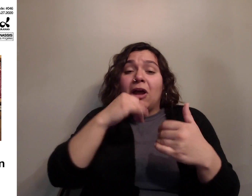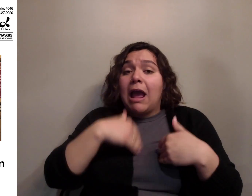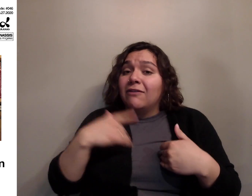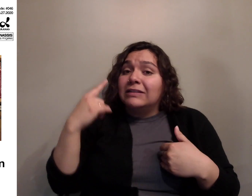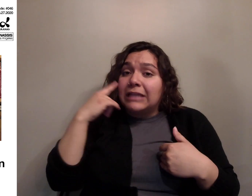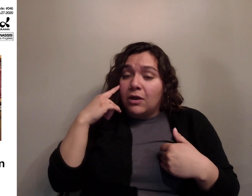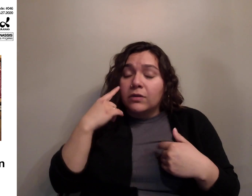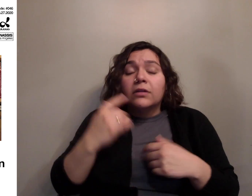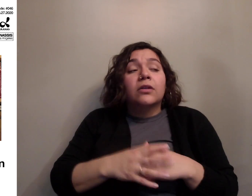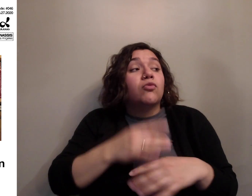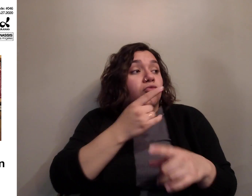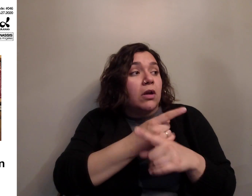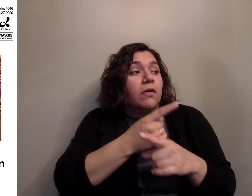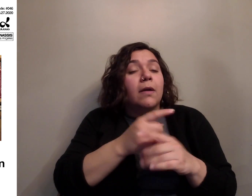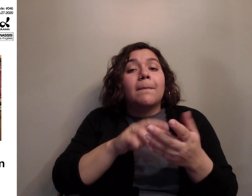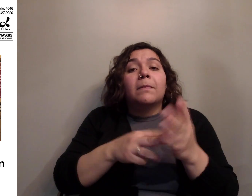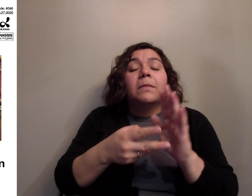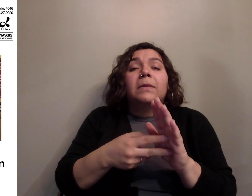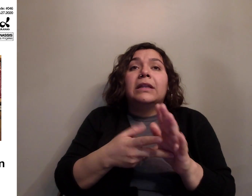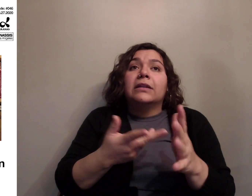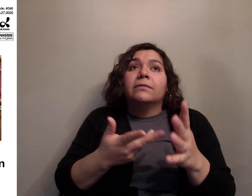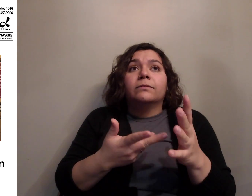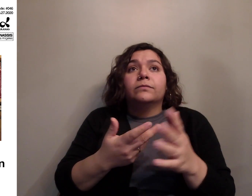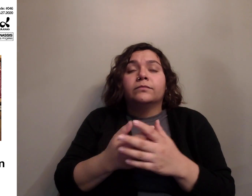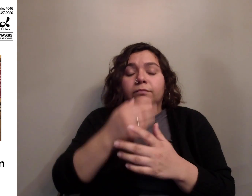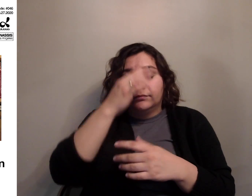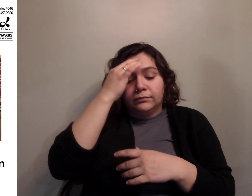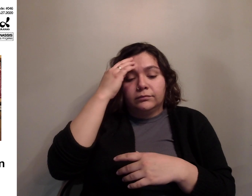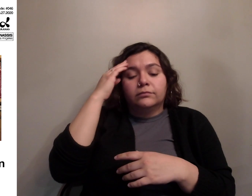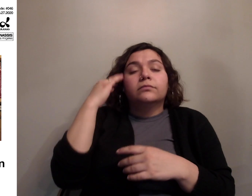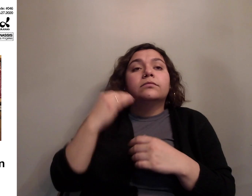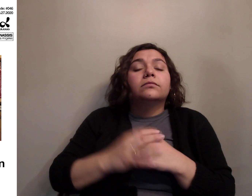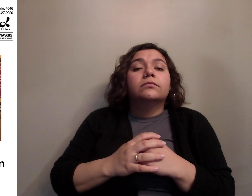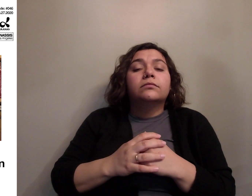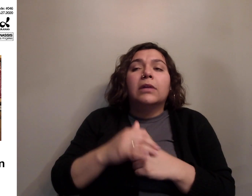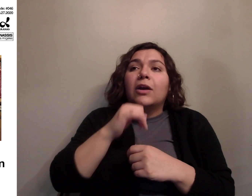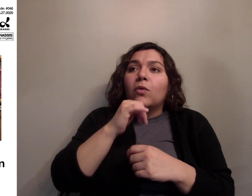lack of sound in the trees. Right. The absolute.